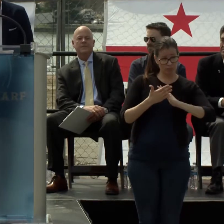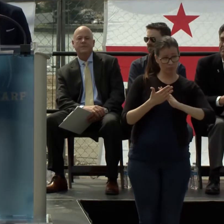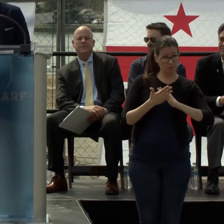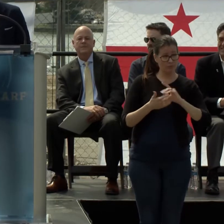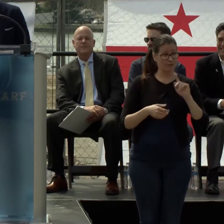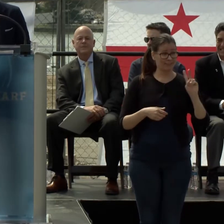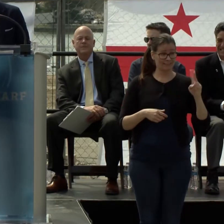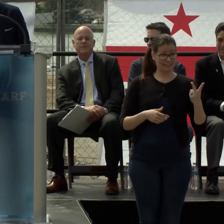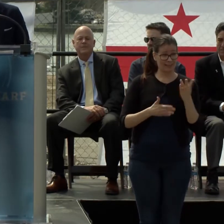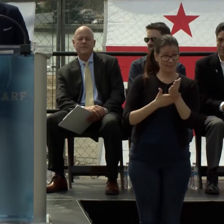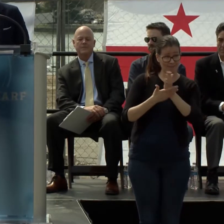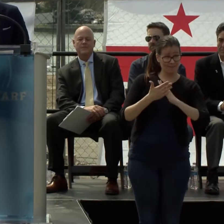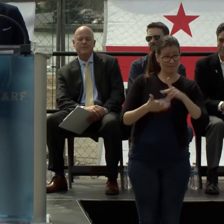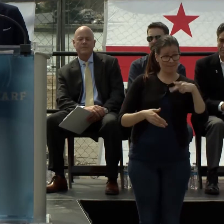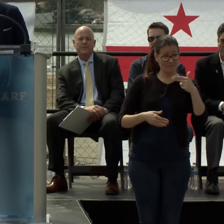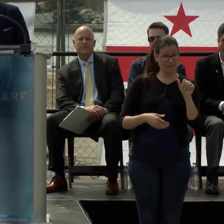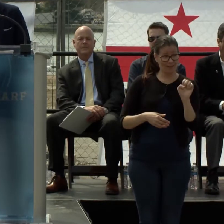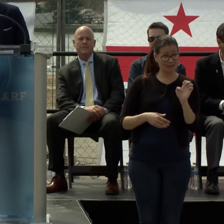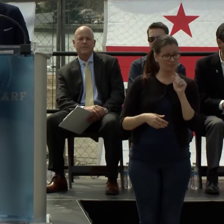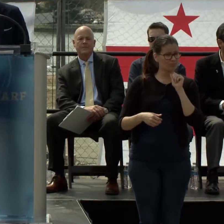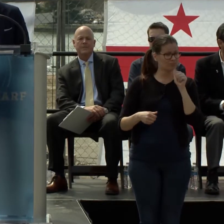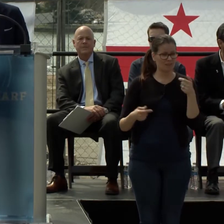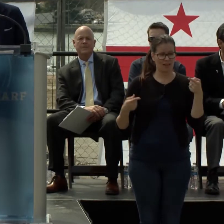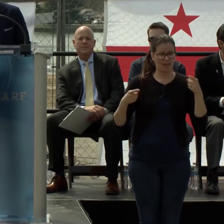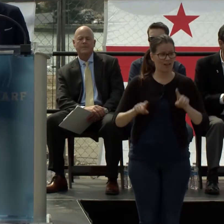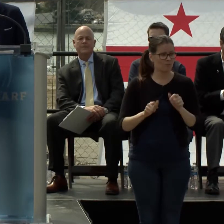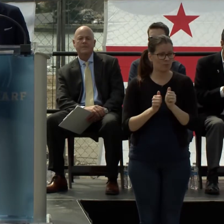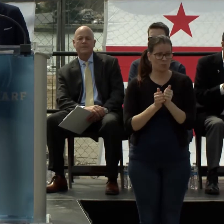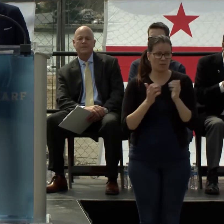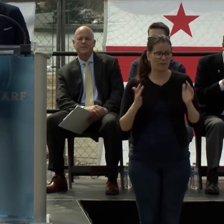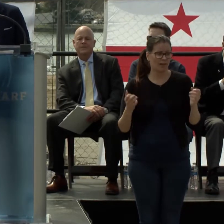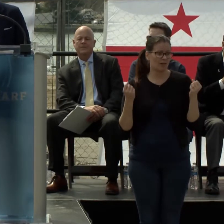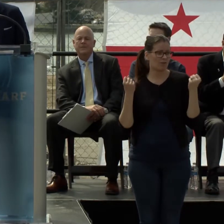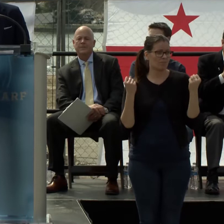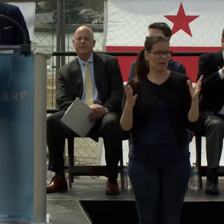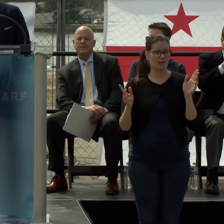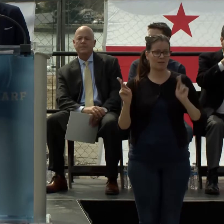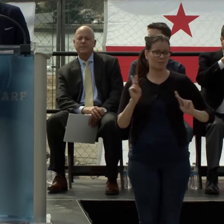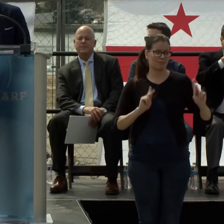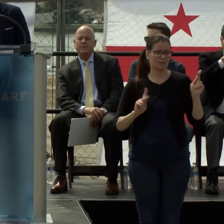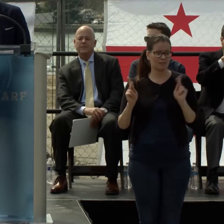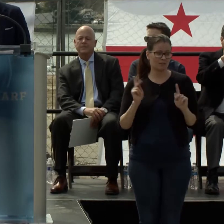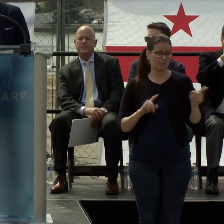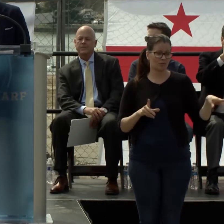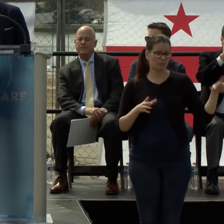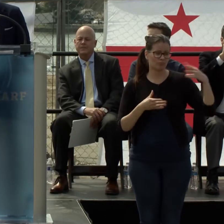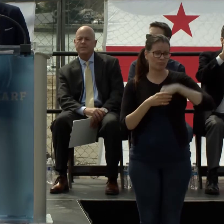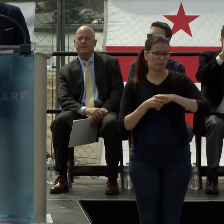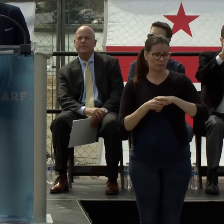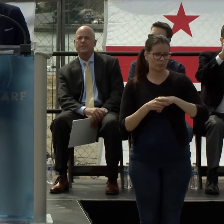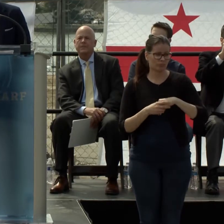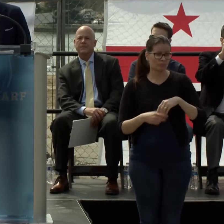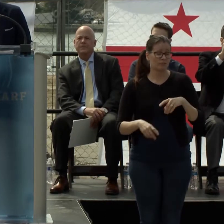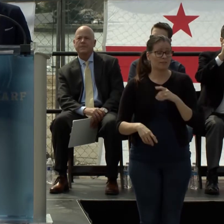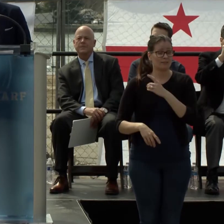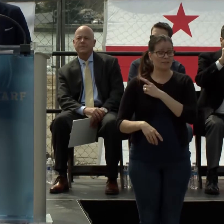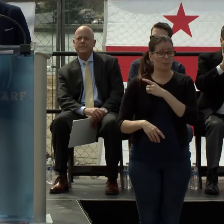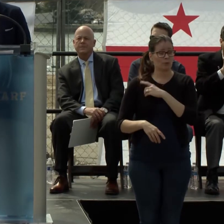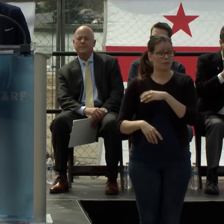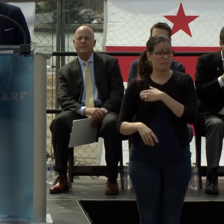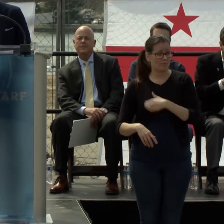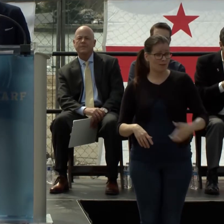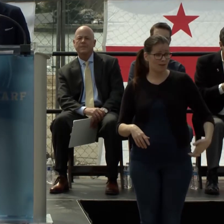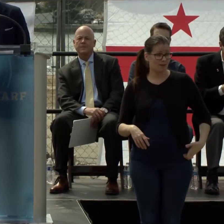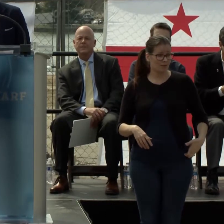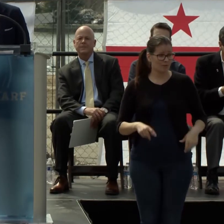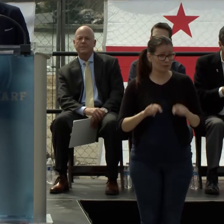happen without lots and lots of people involved. And so from the Deputy Mayor's team, I particularly want to thank Alex Hutchinson,